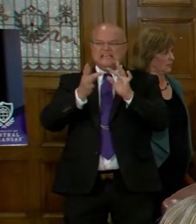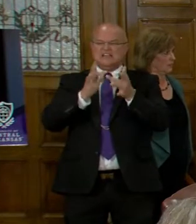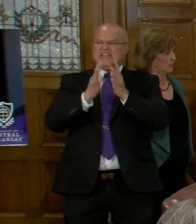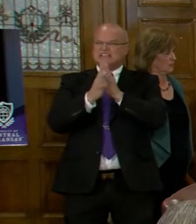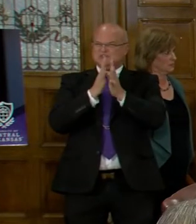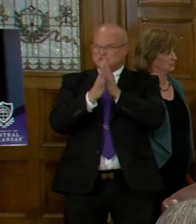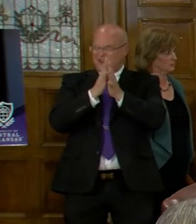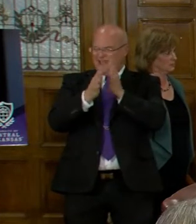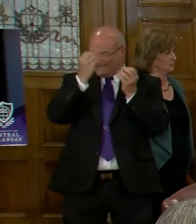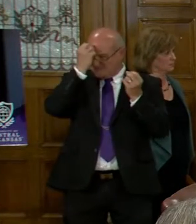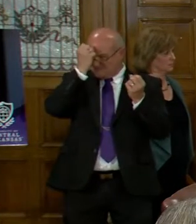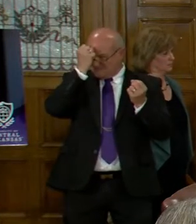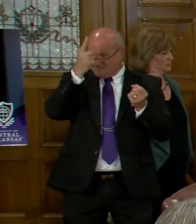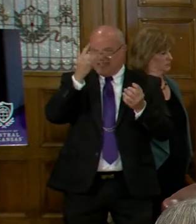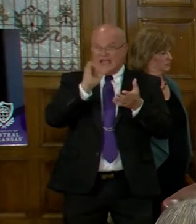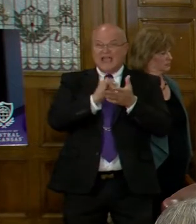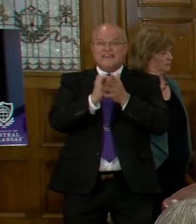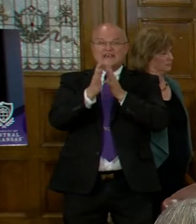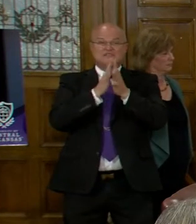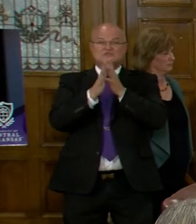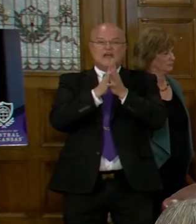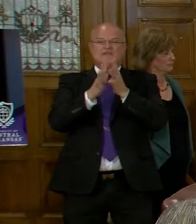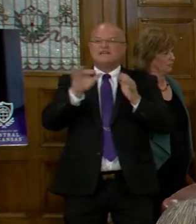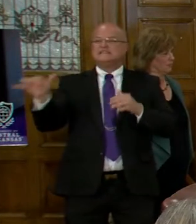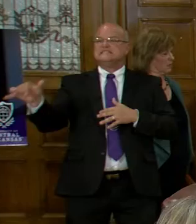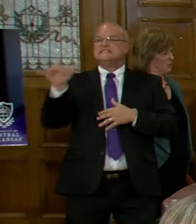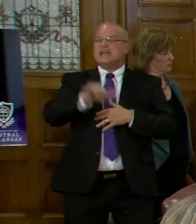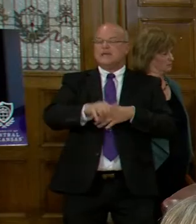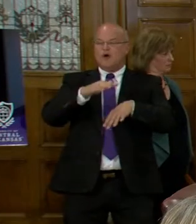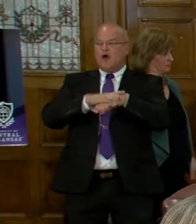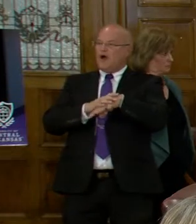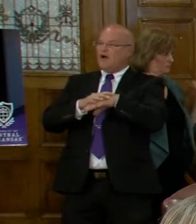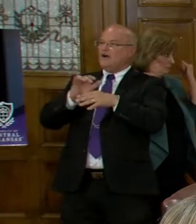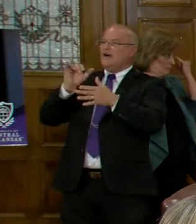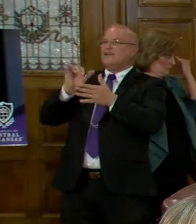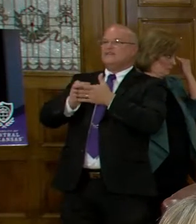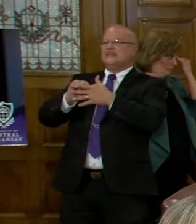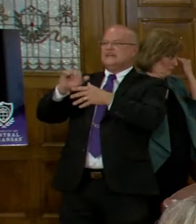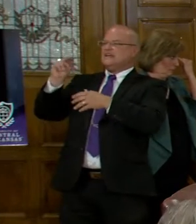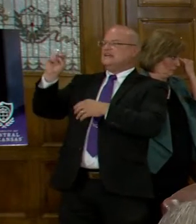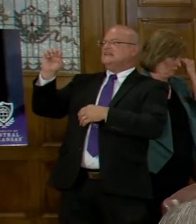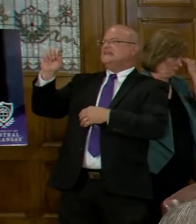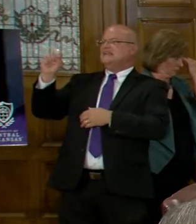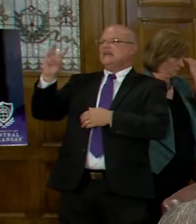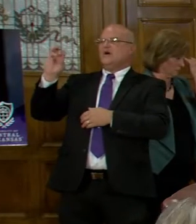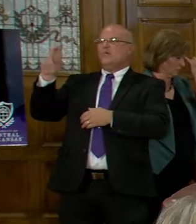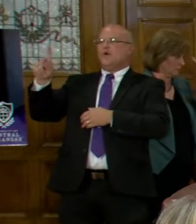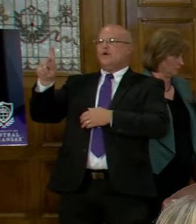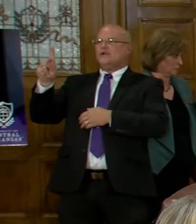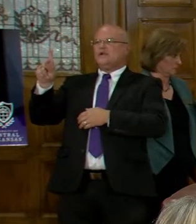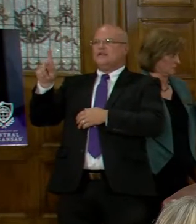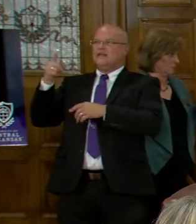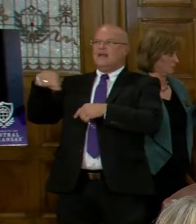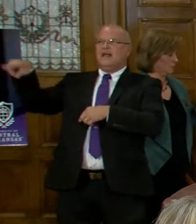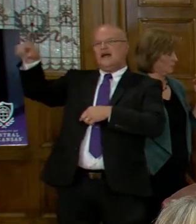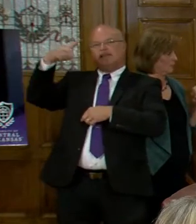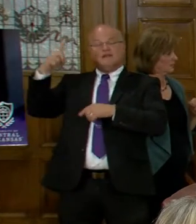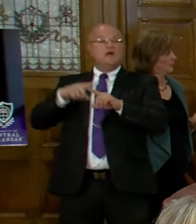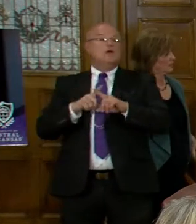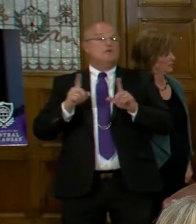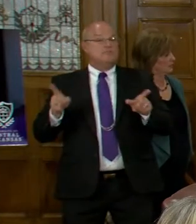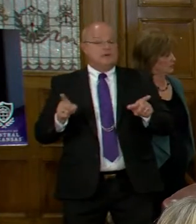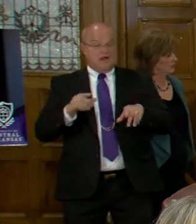traffic, and that traffic will be just the same as if you were on the network that you're emulating.